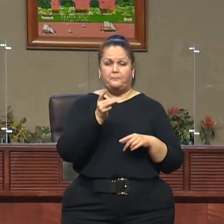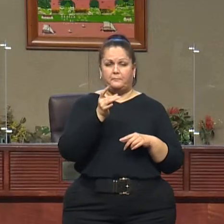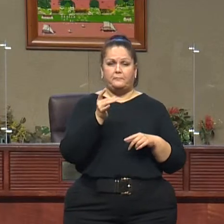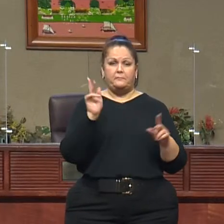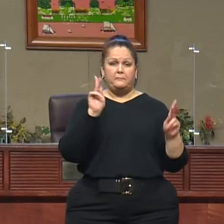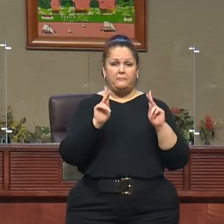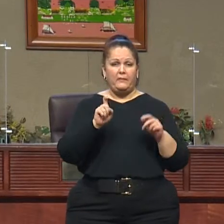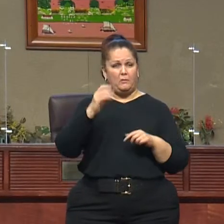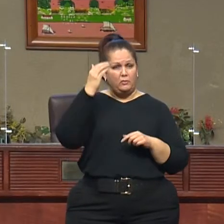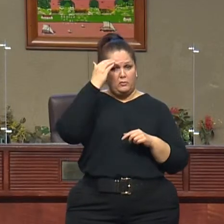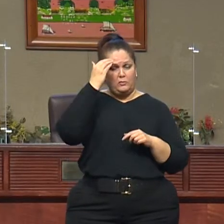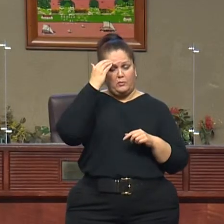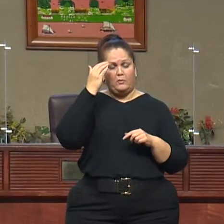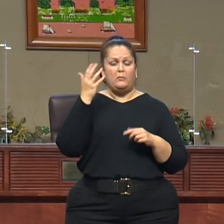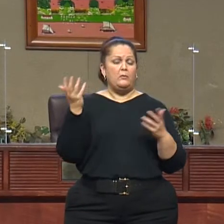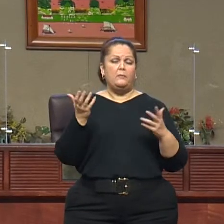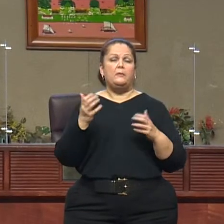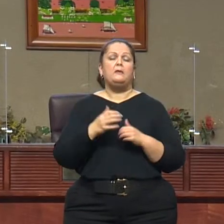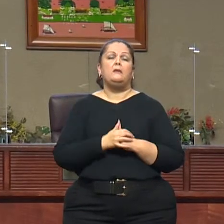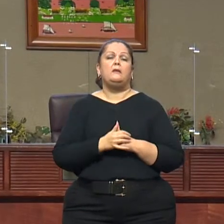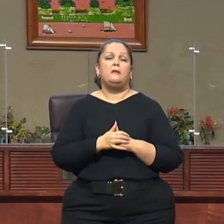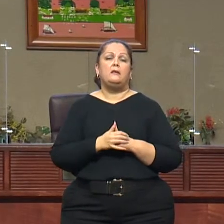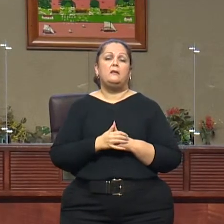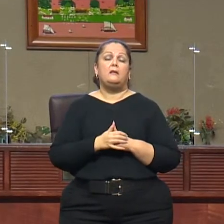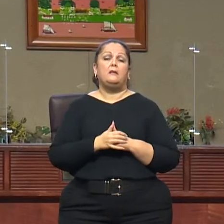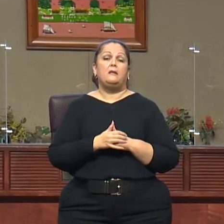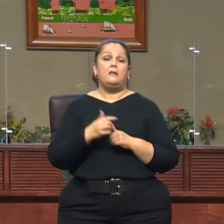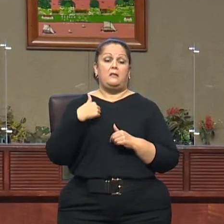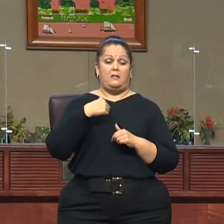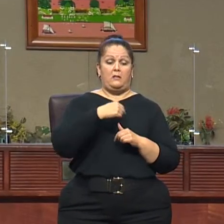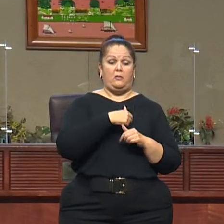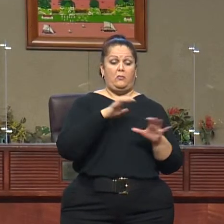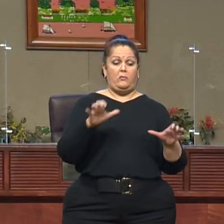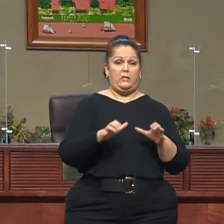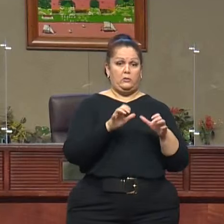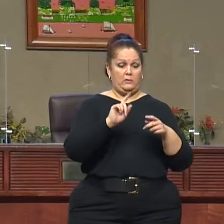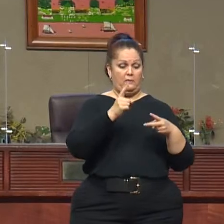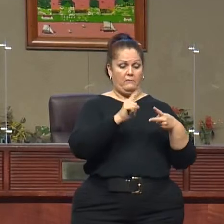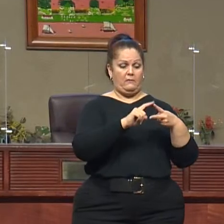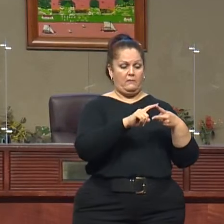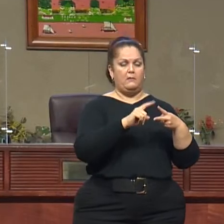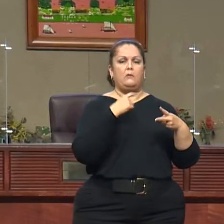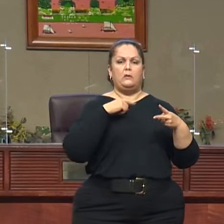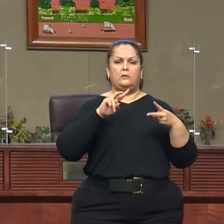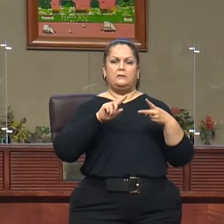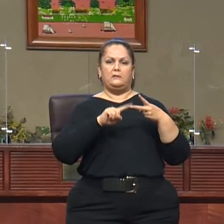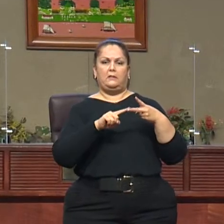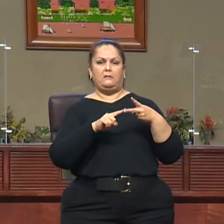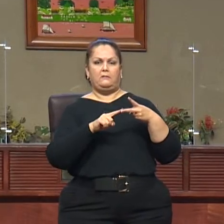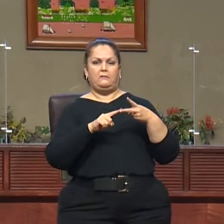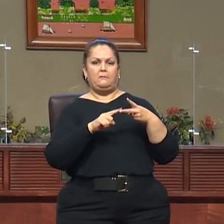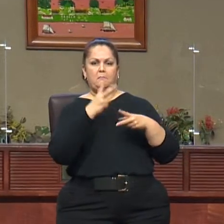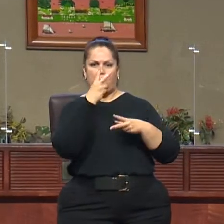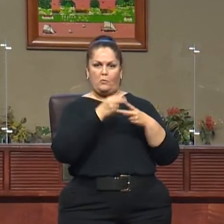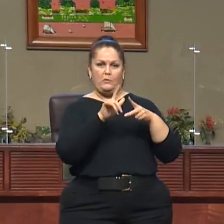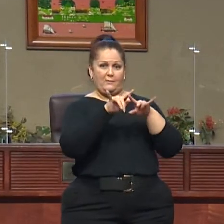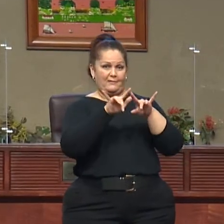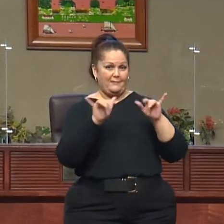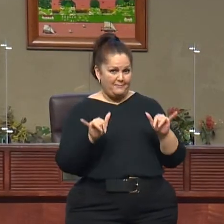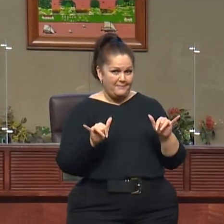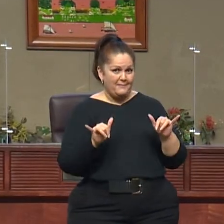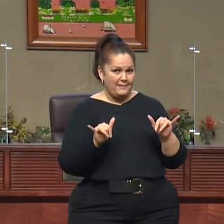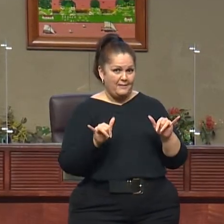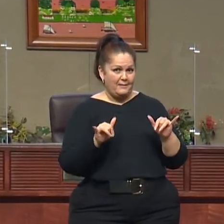should know this also, is that at the same time that we are doing first doses, we are doing second doses. And sometimes